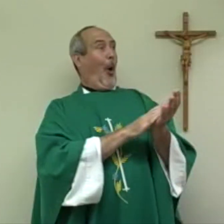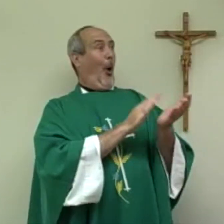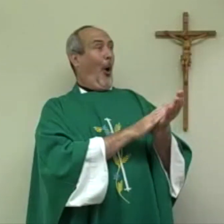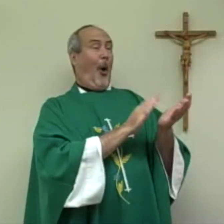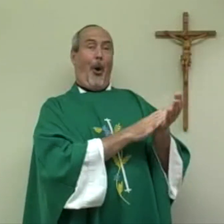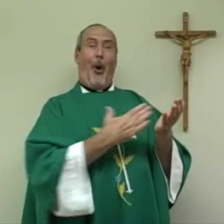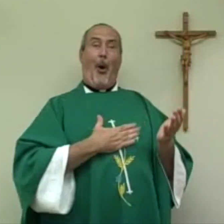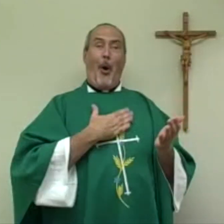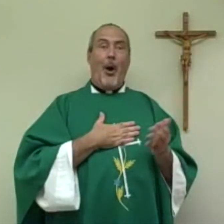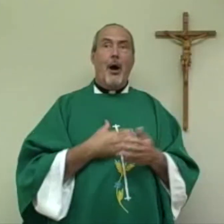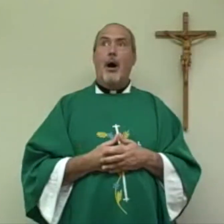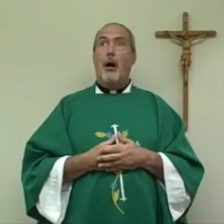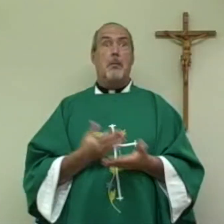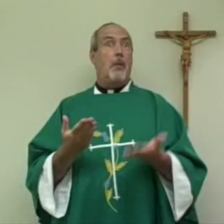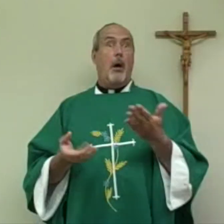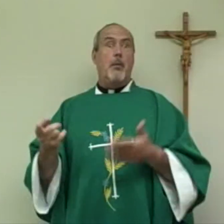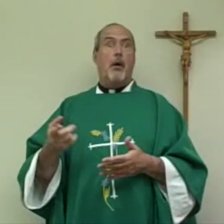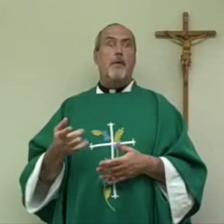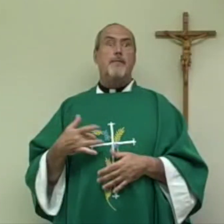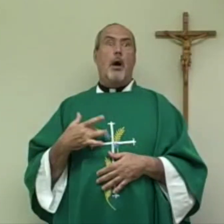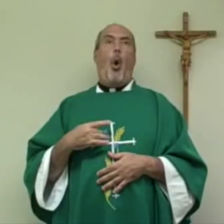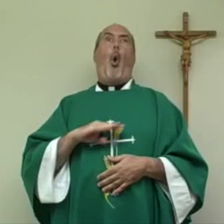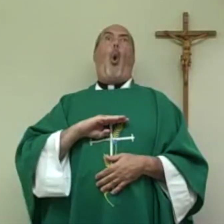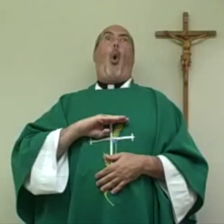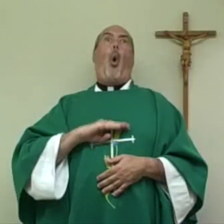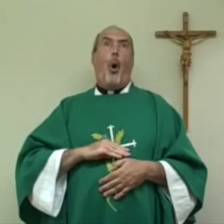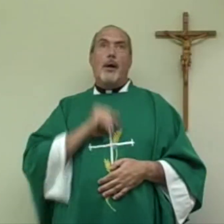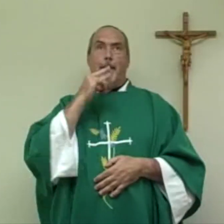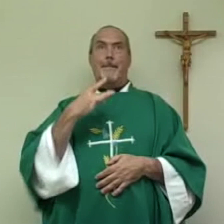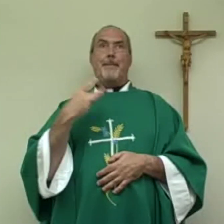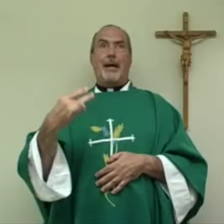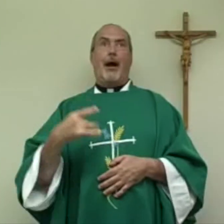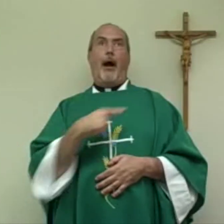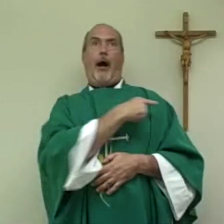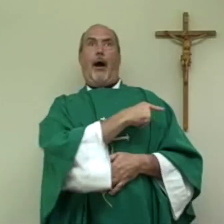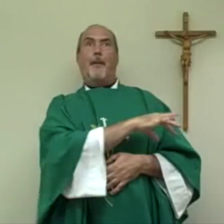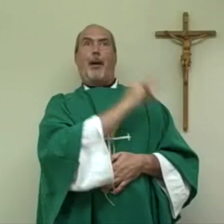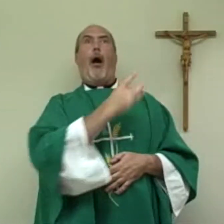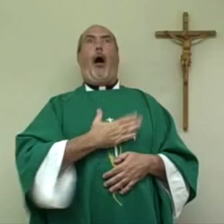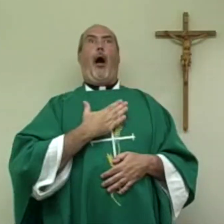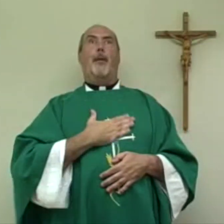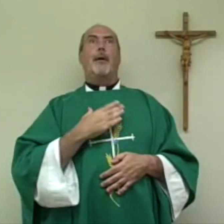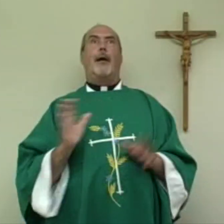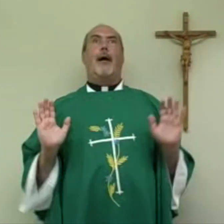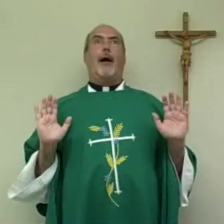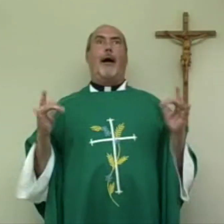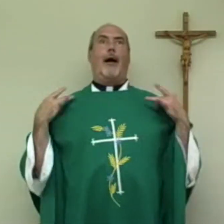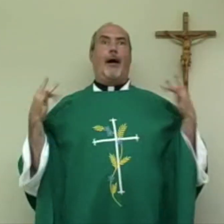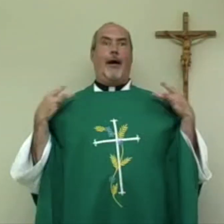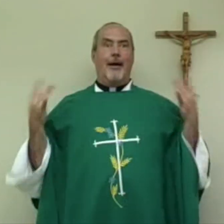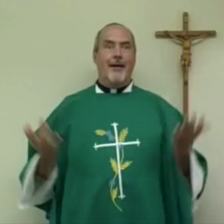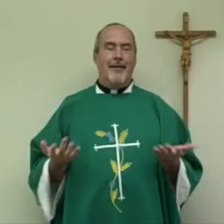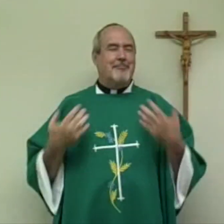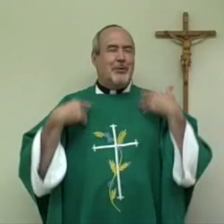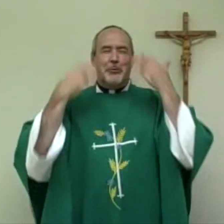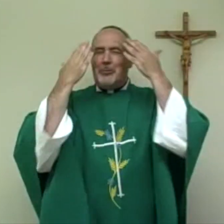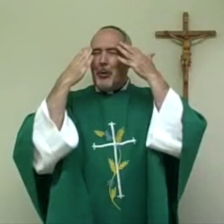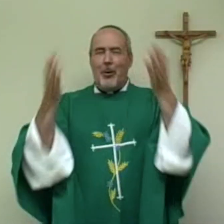Or no, maybe he was happy that Jesus chose Peter because he didn't want that status, that important job to have to